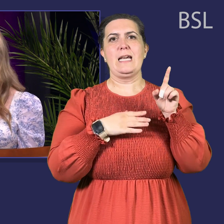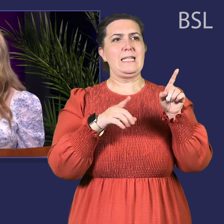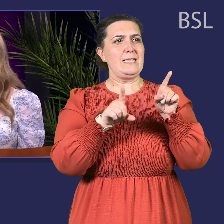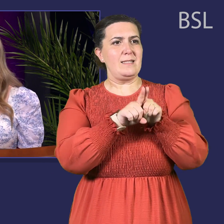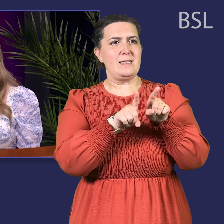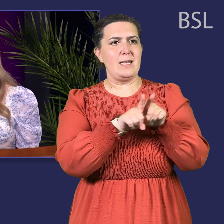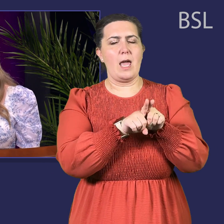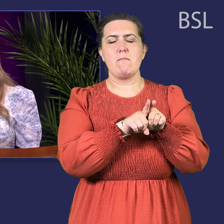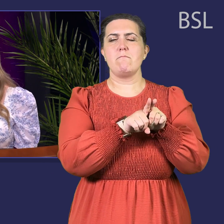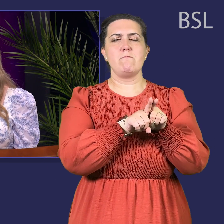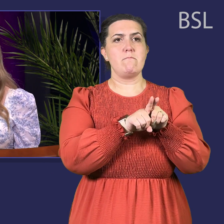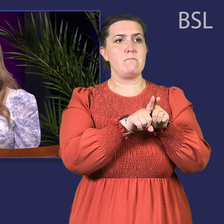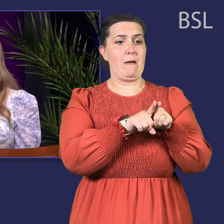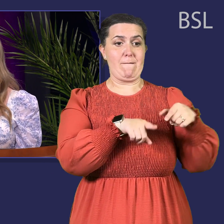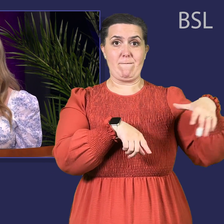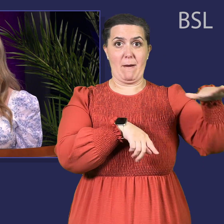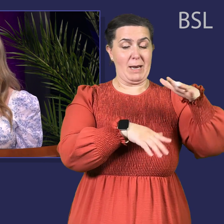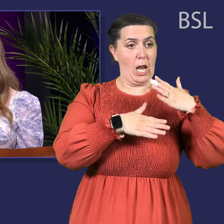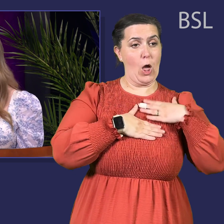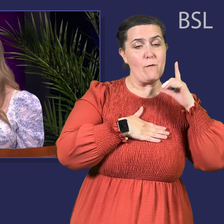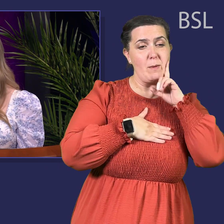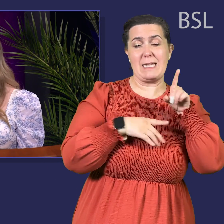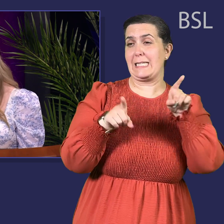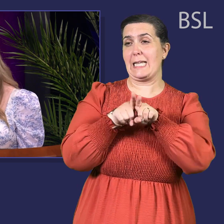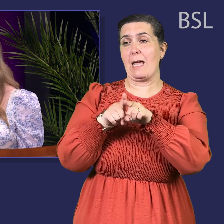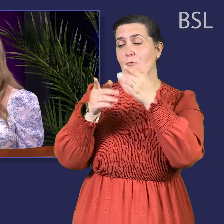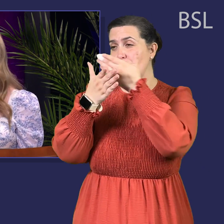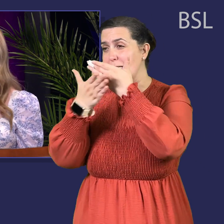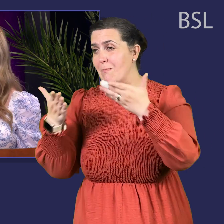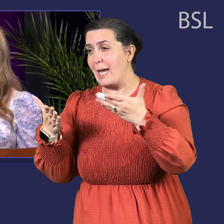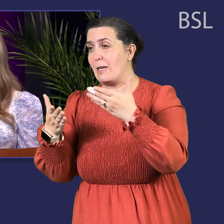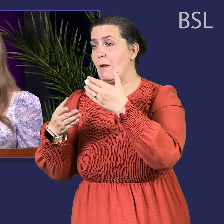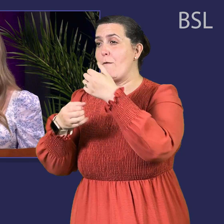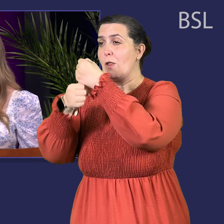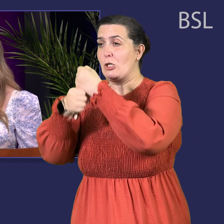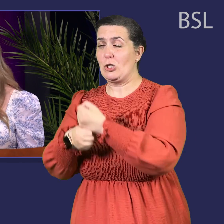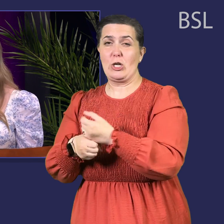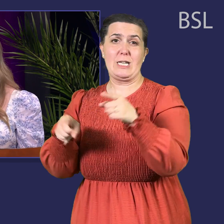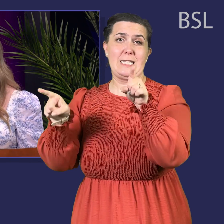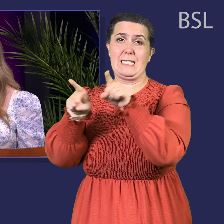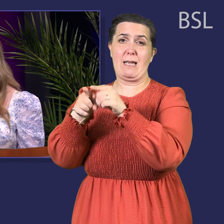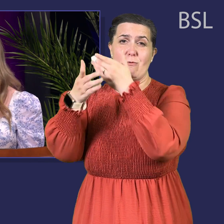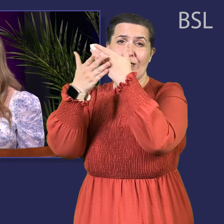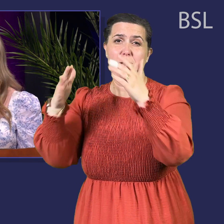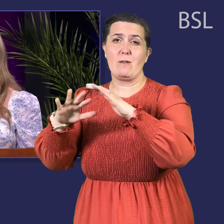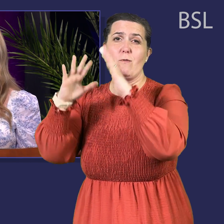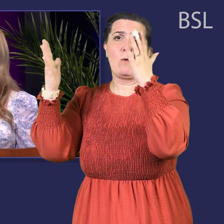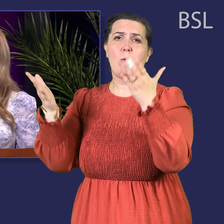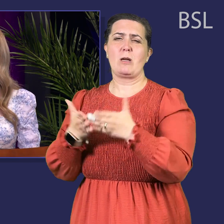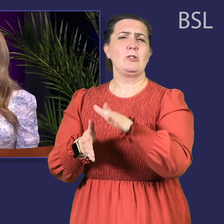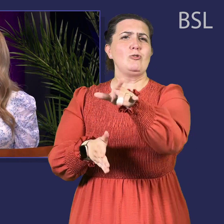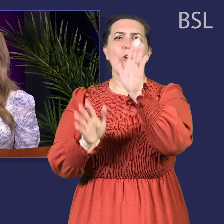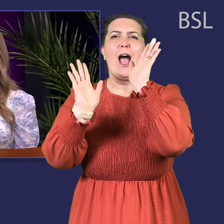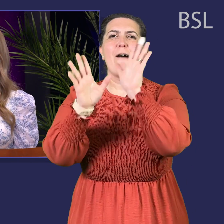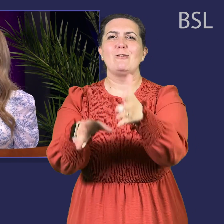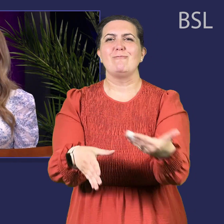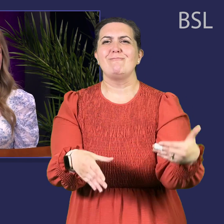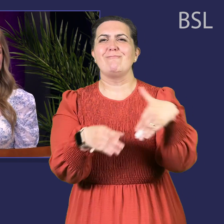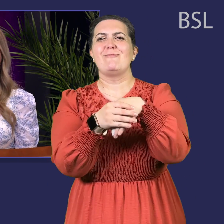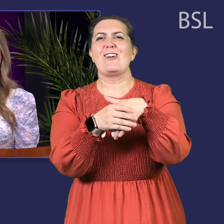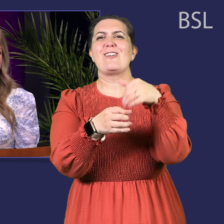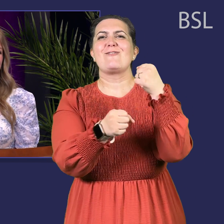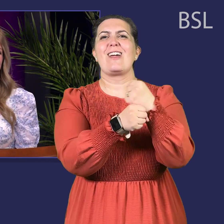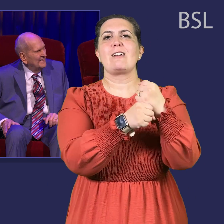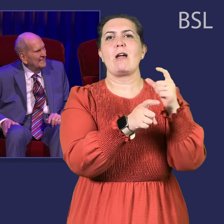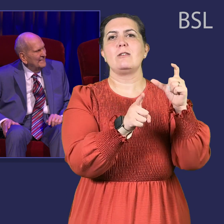in his family is the same love and respect that he has for all women of the church and, by extension, the world. You don't need to be